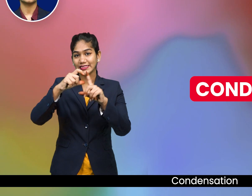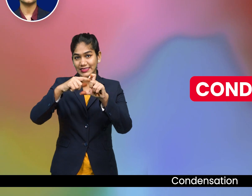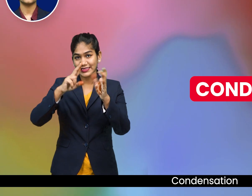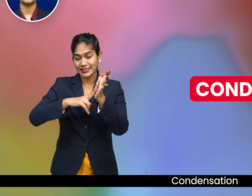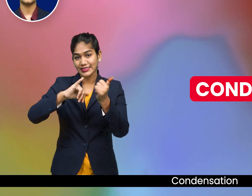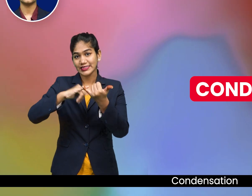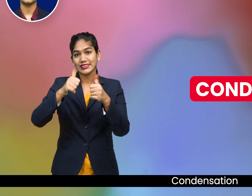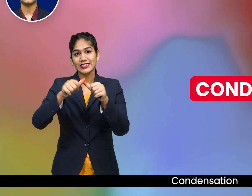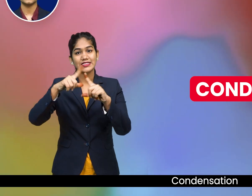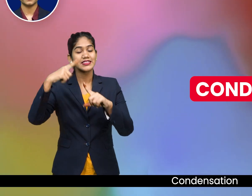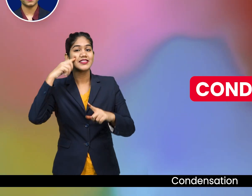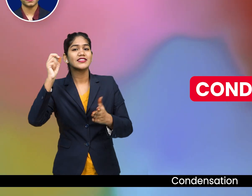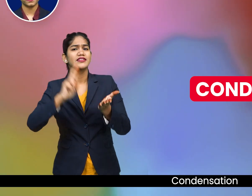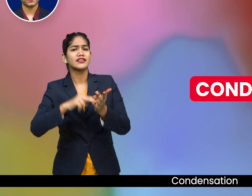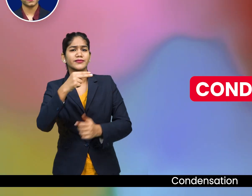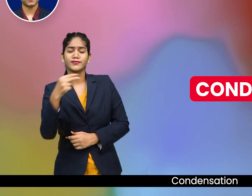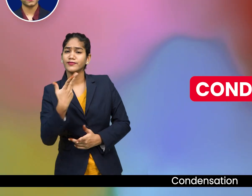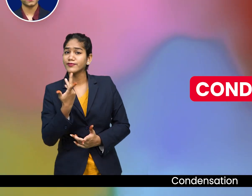condensation,